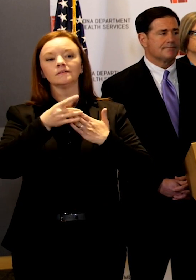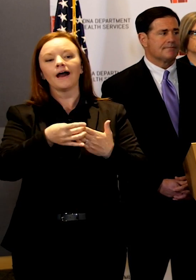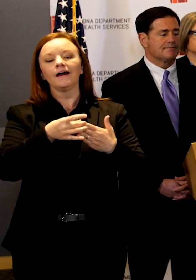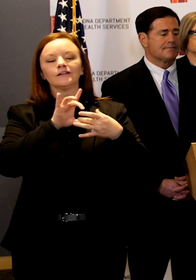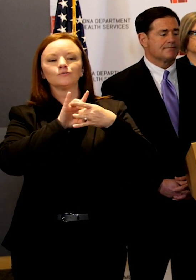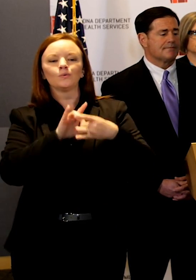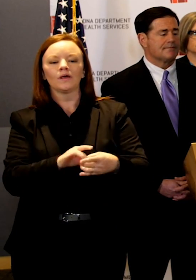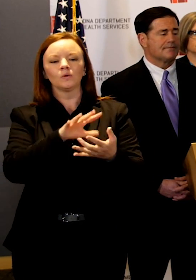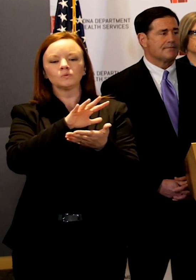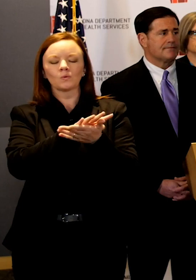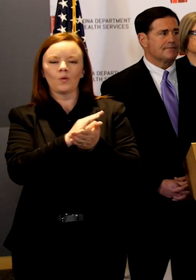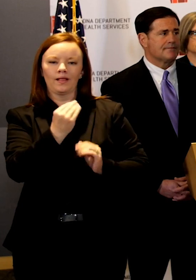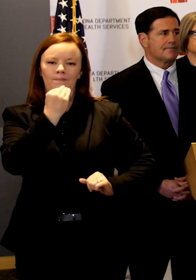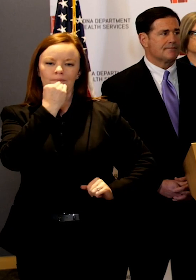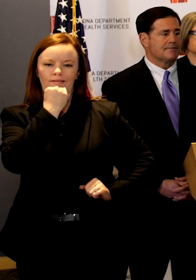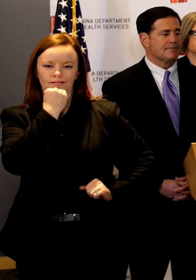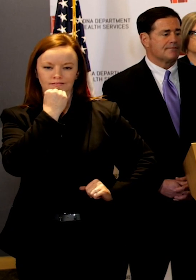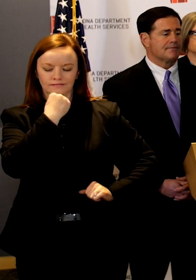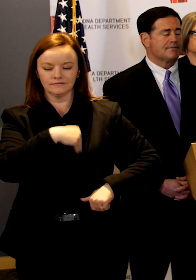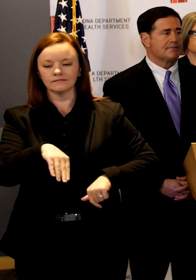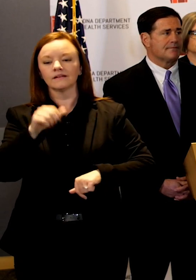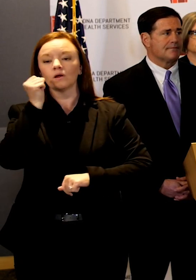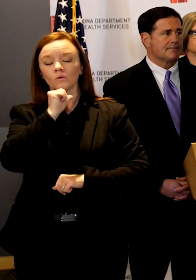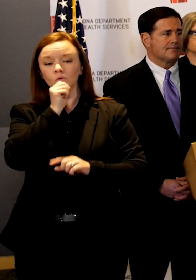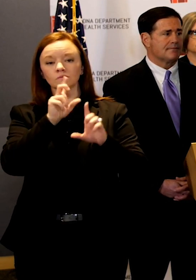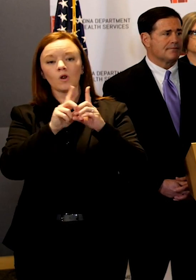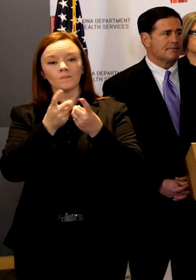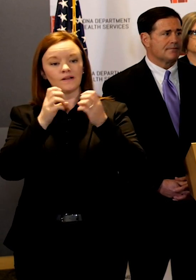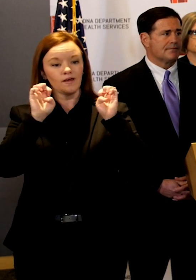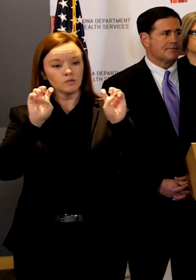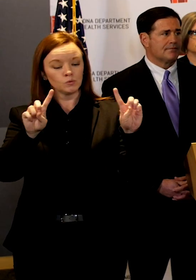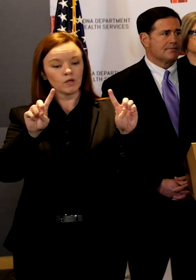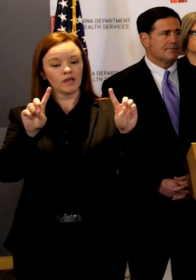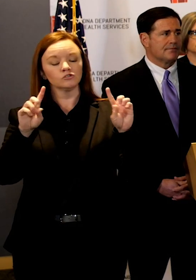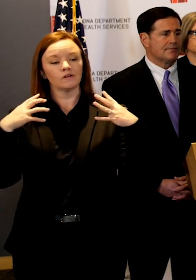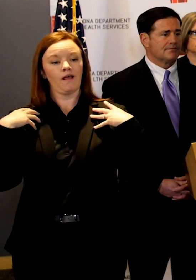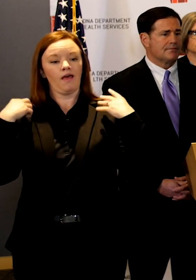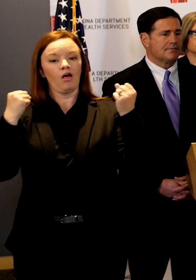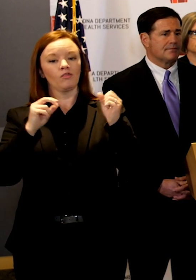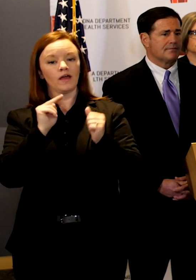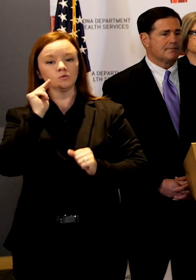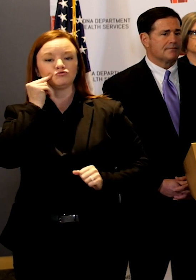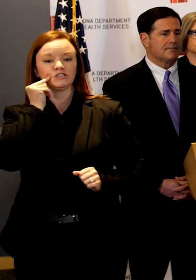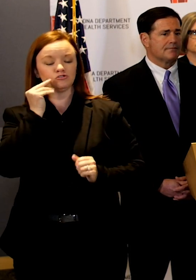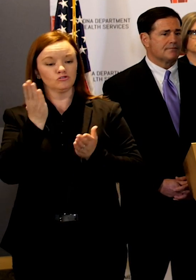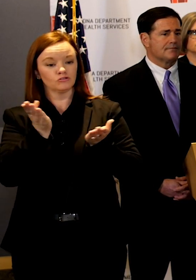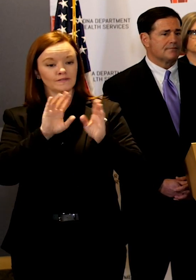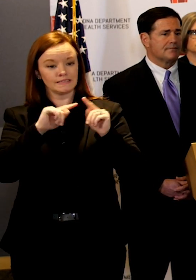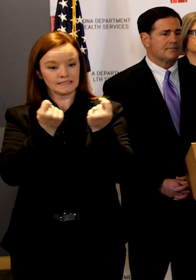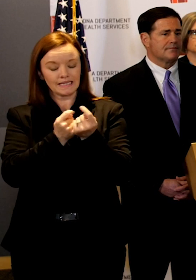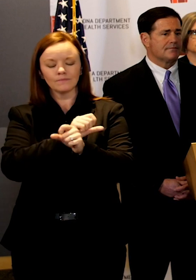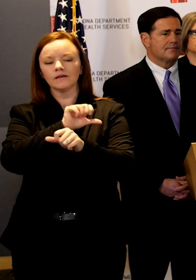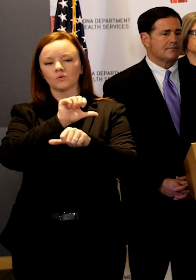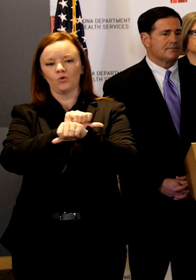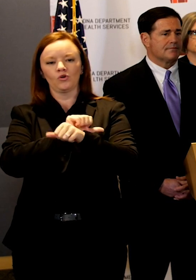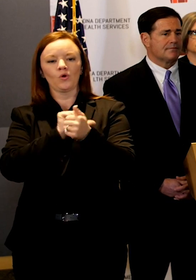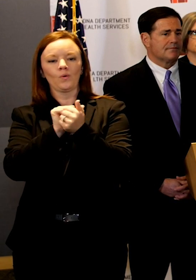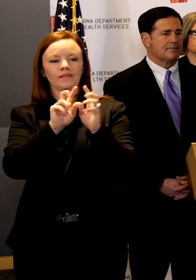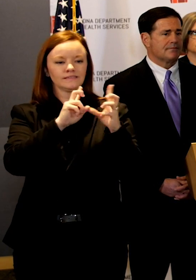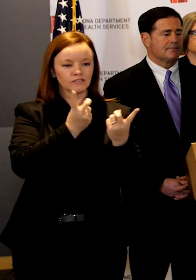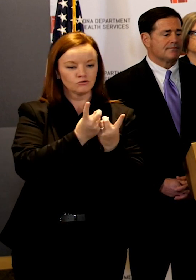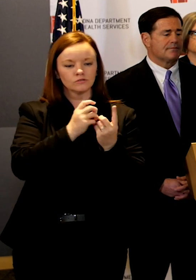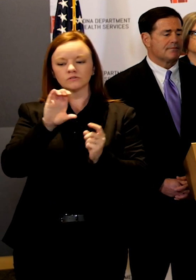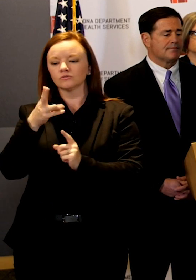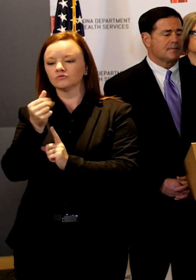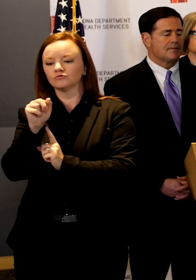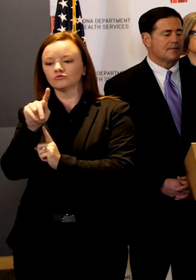meals. The Arizona Department of Education's Health and Nutrition Services team is working with district and charter